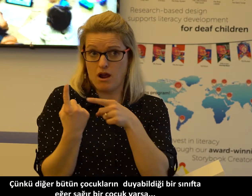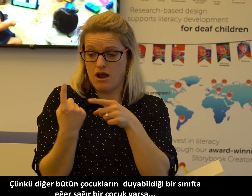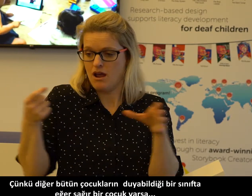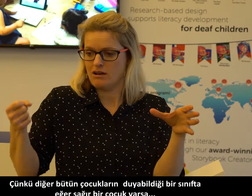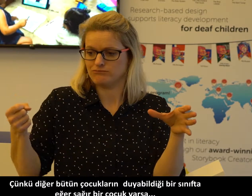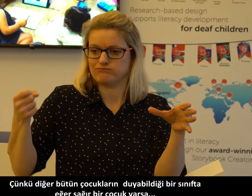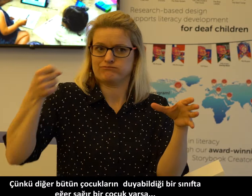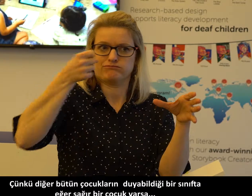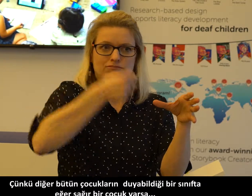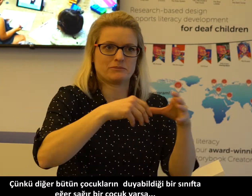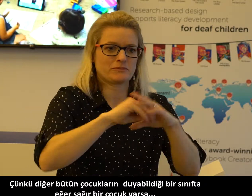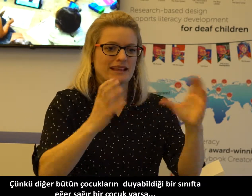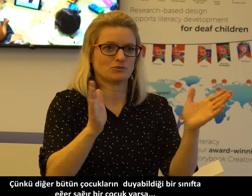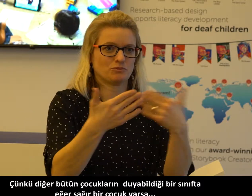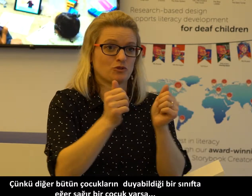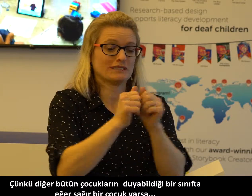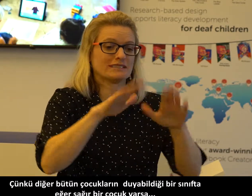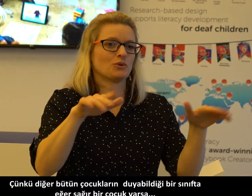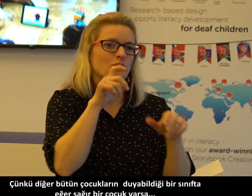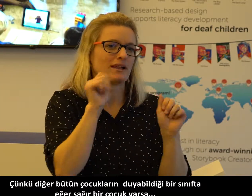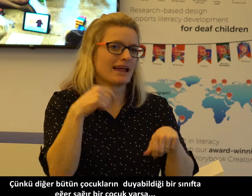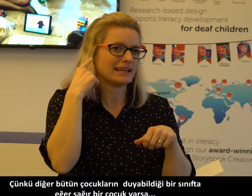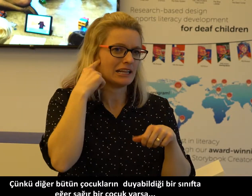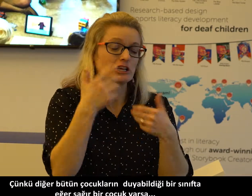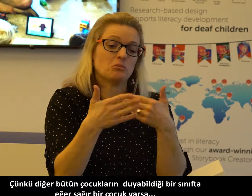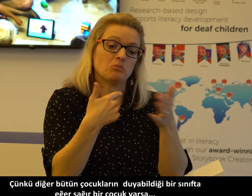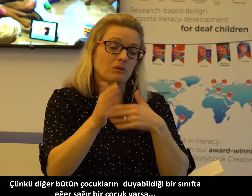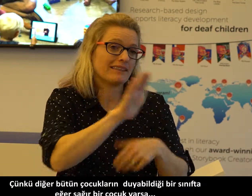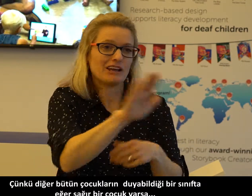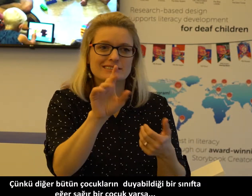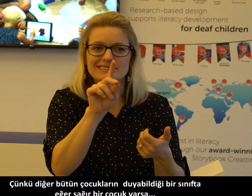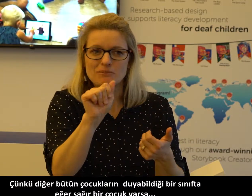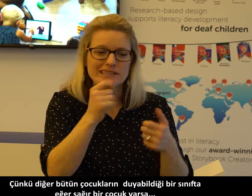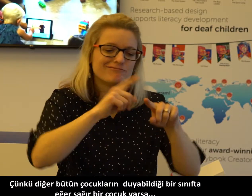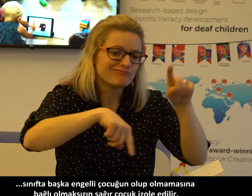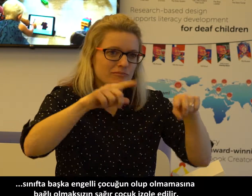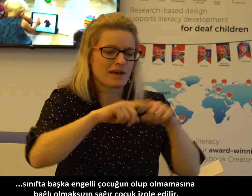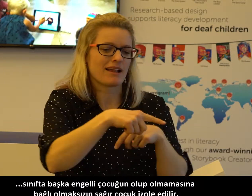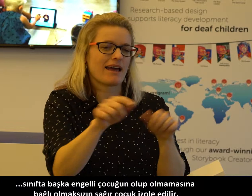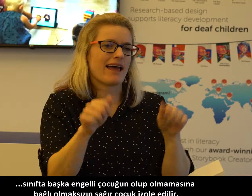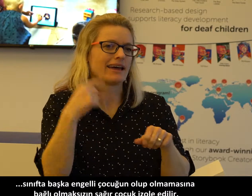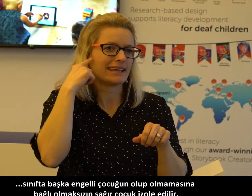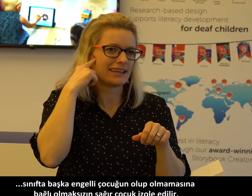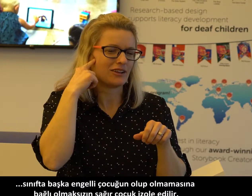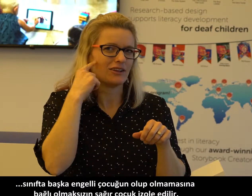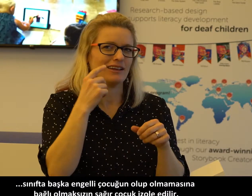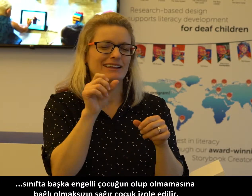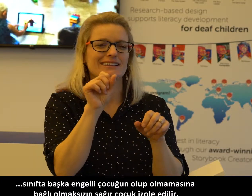Because if there is one deaf child in a classroom with all children who can hear, whether the other children have disabilities